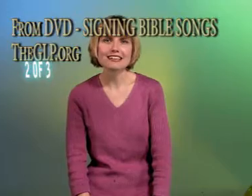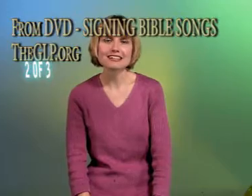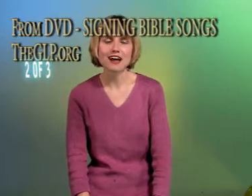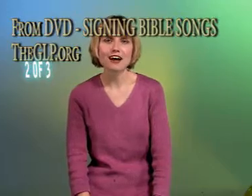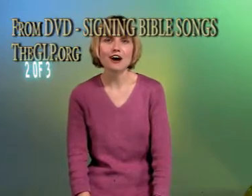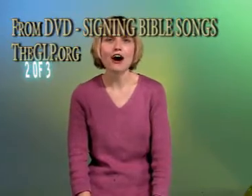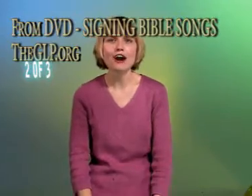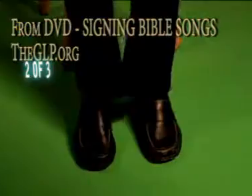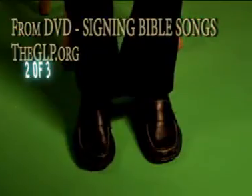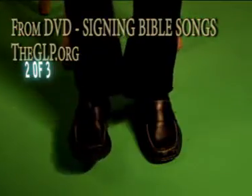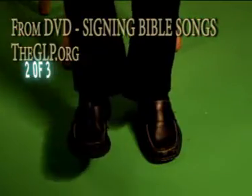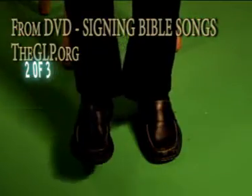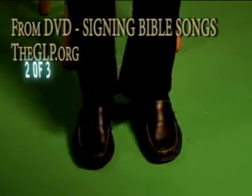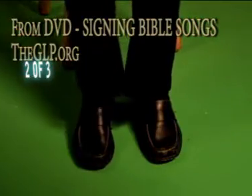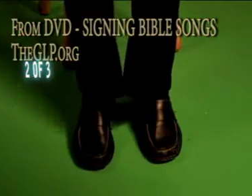this song are marching,